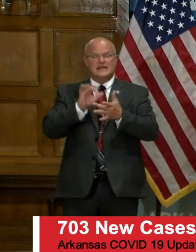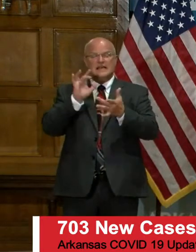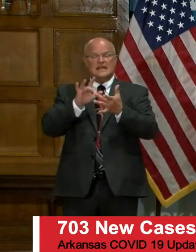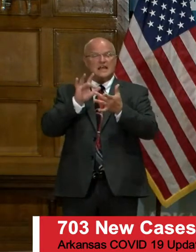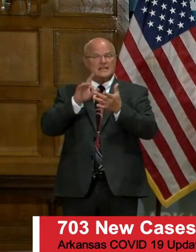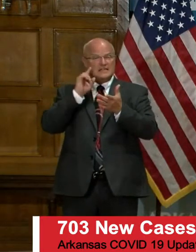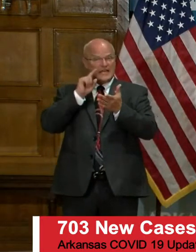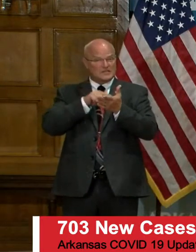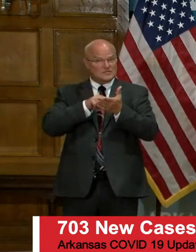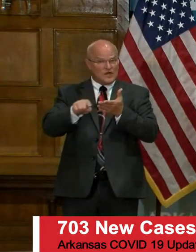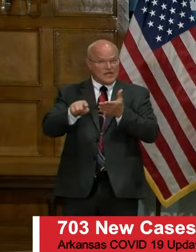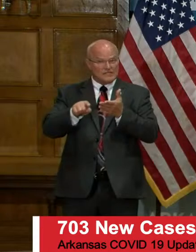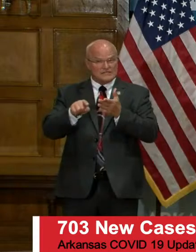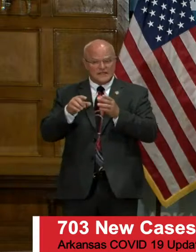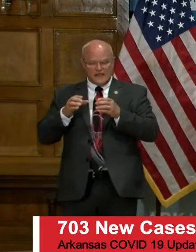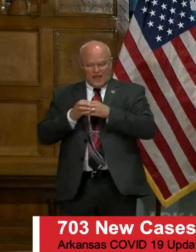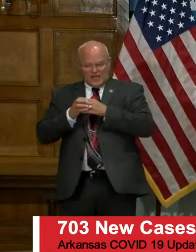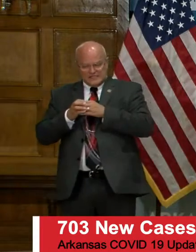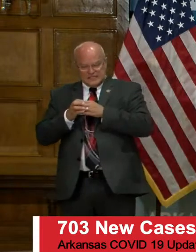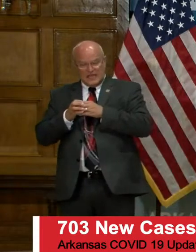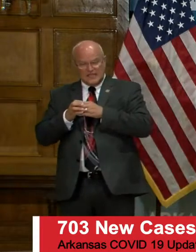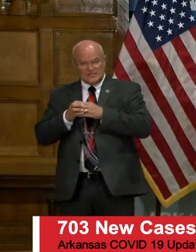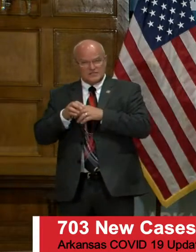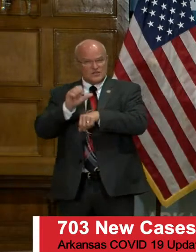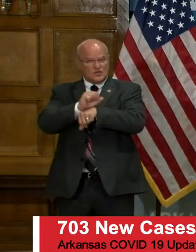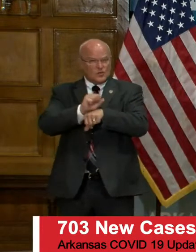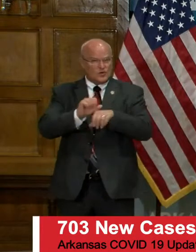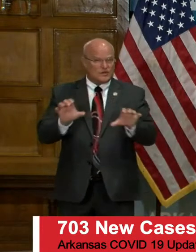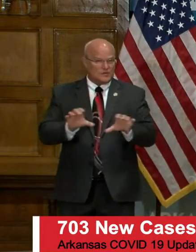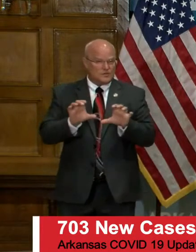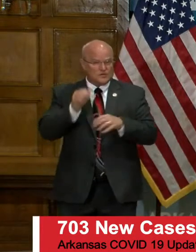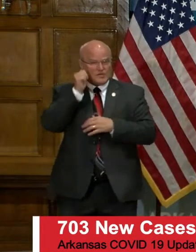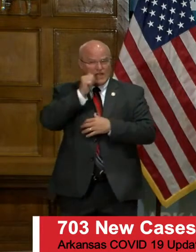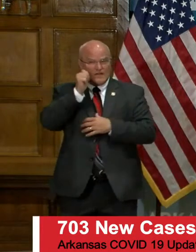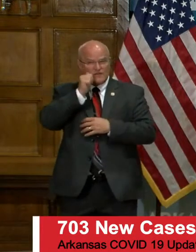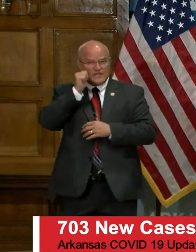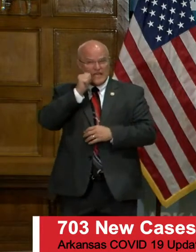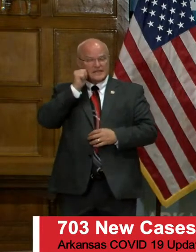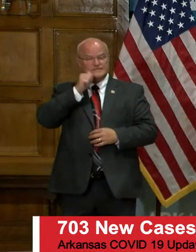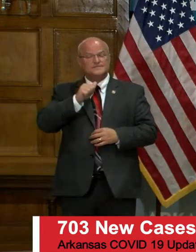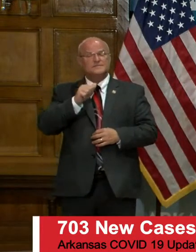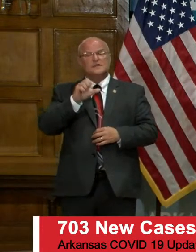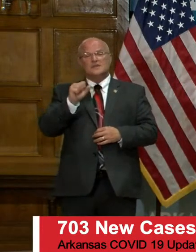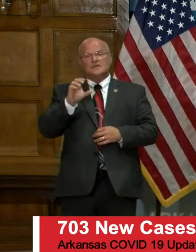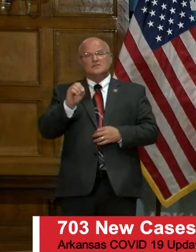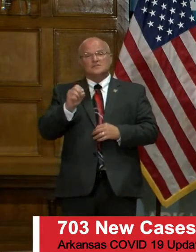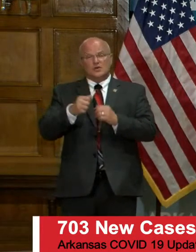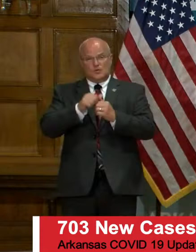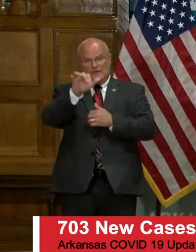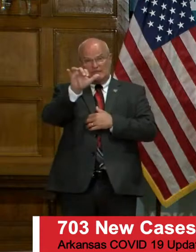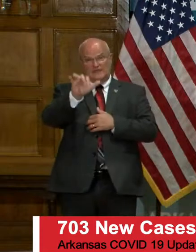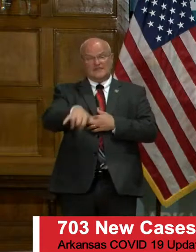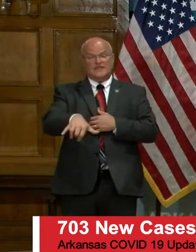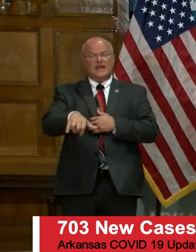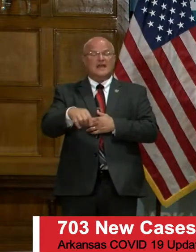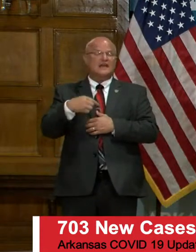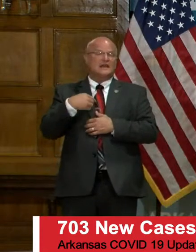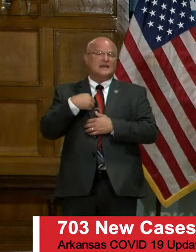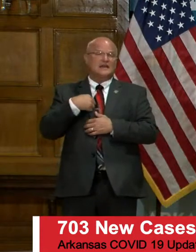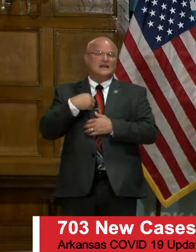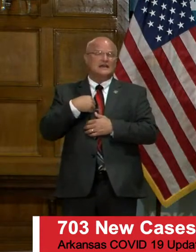contact tracing, the isolation, the work that we're doing day in and day out. And so with that,